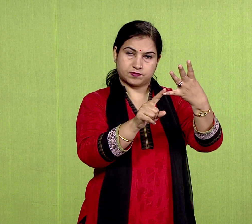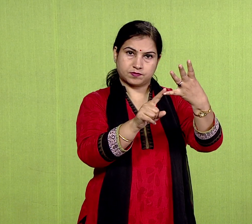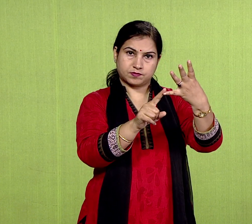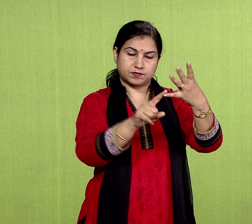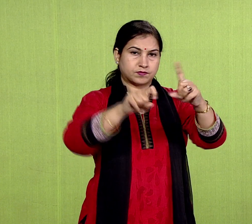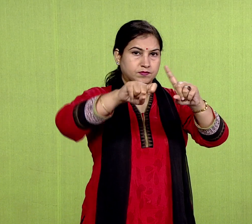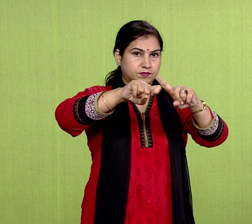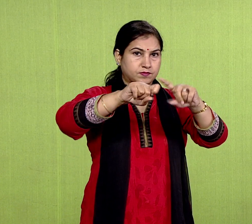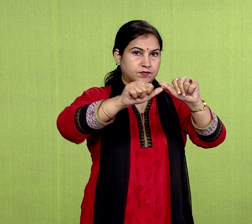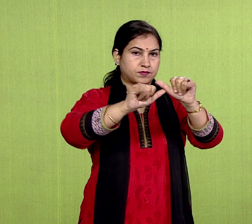Kashi,